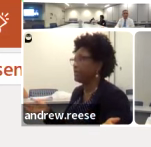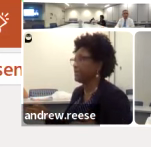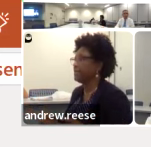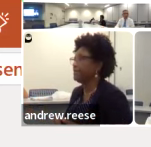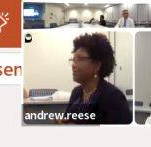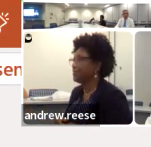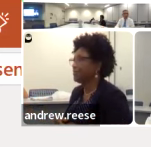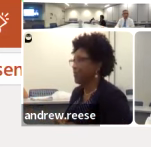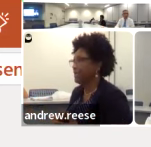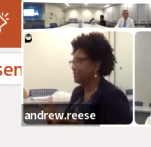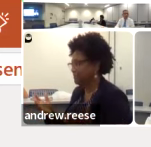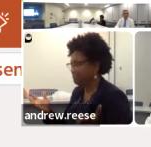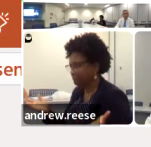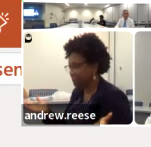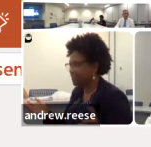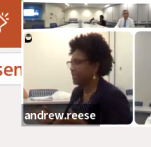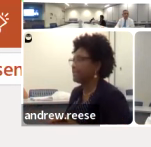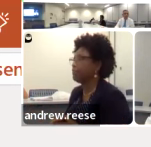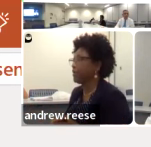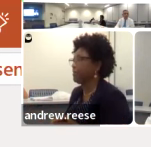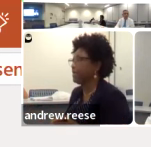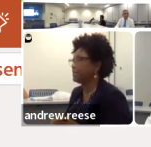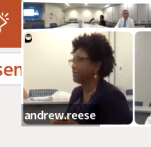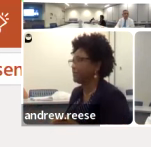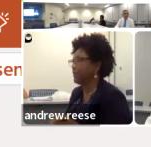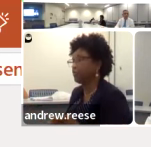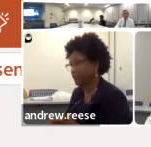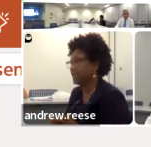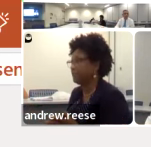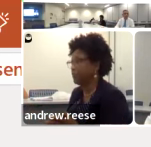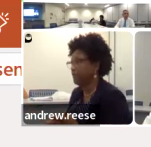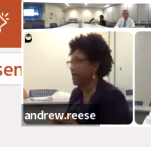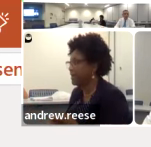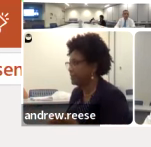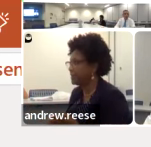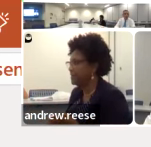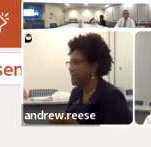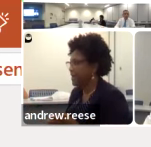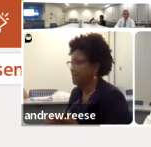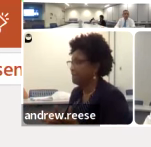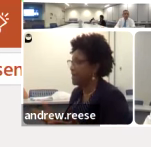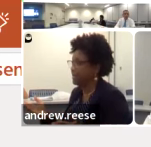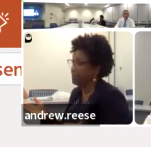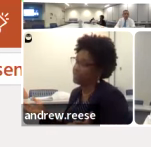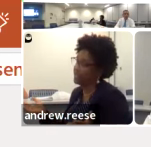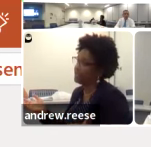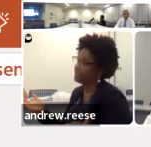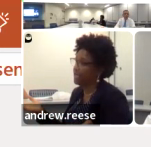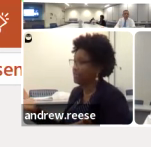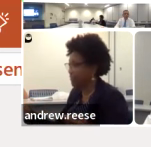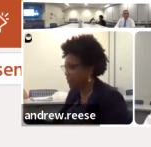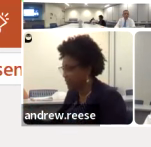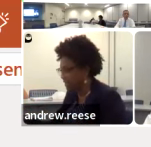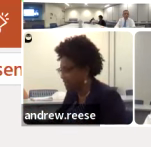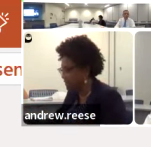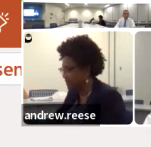support the person with sourcing employment, with prospective providers, and then finally the person gets